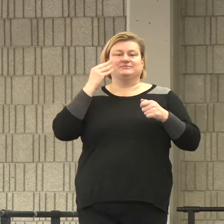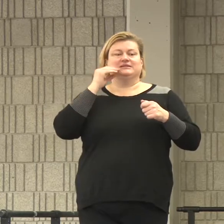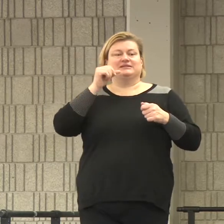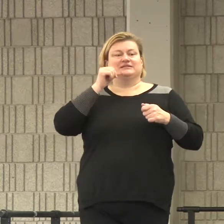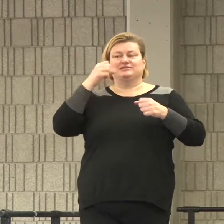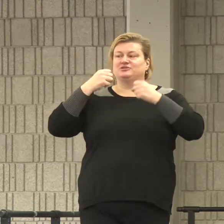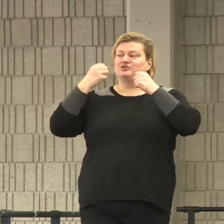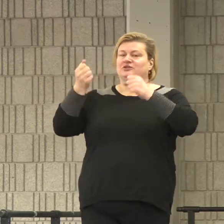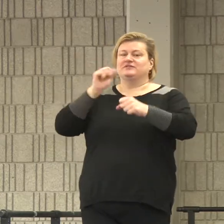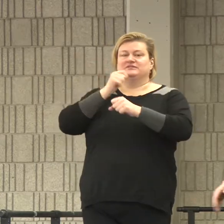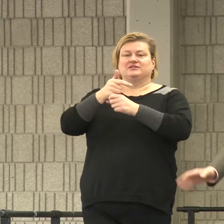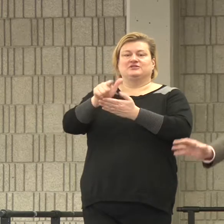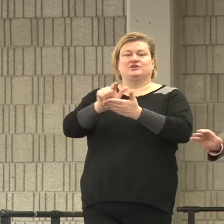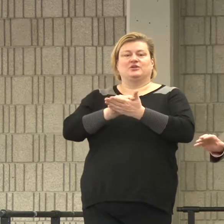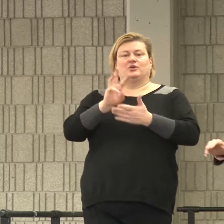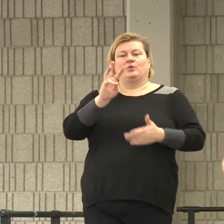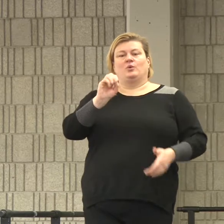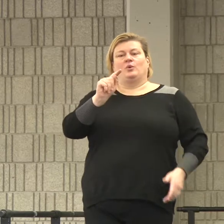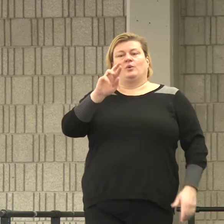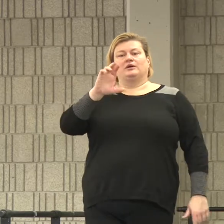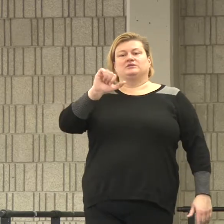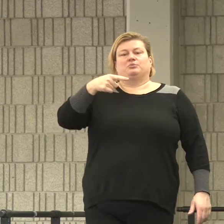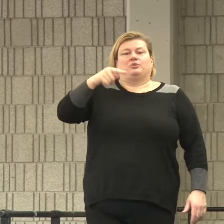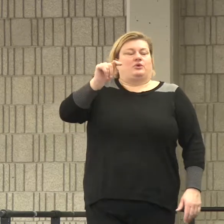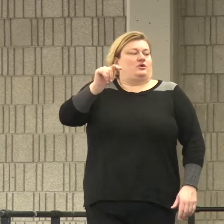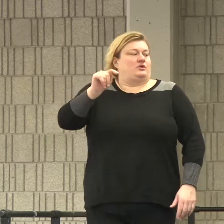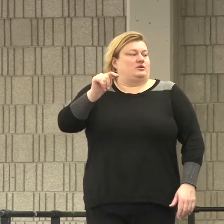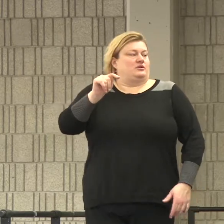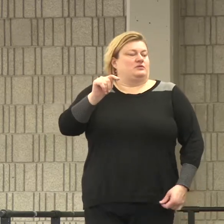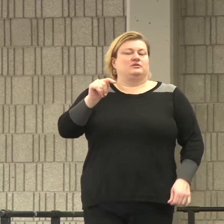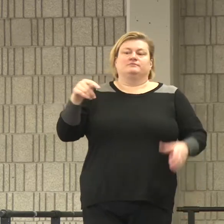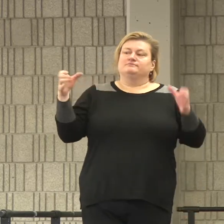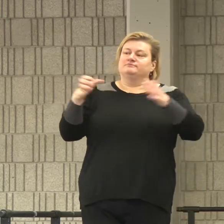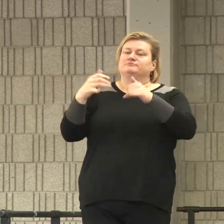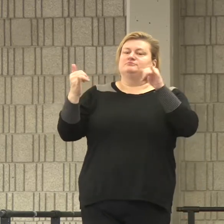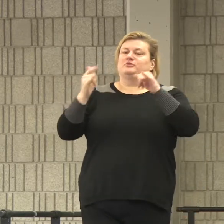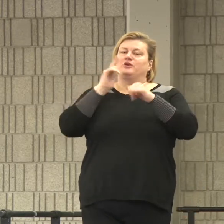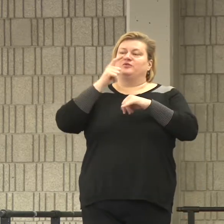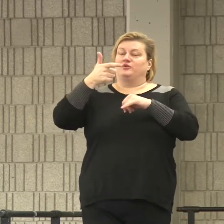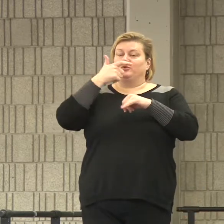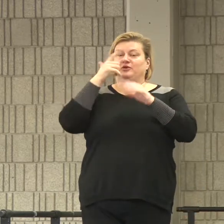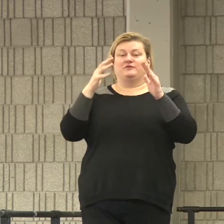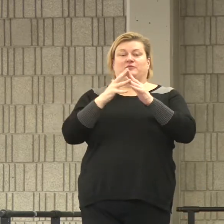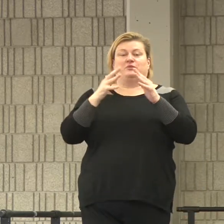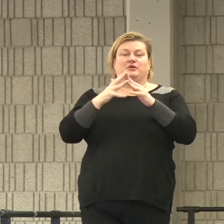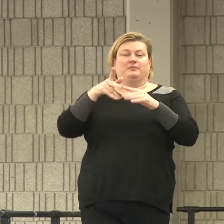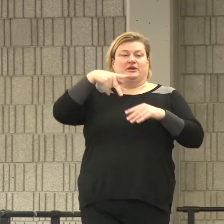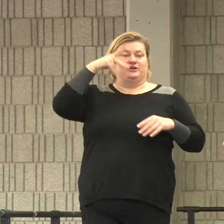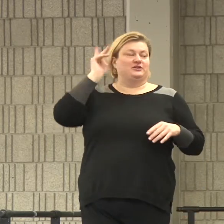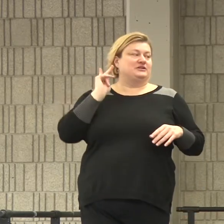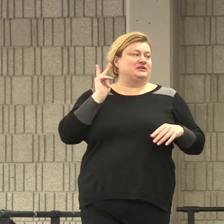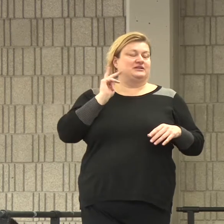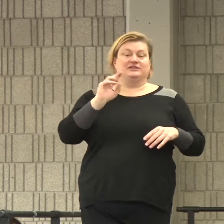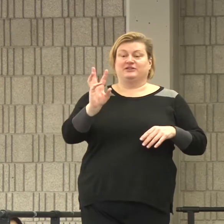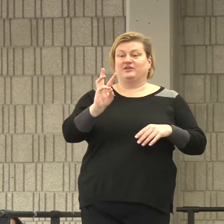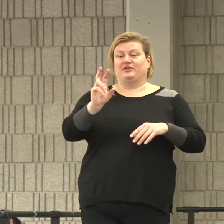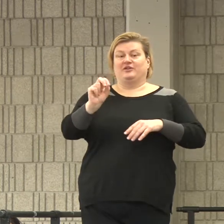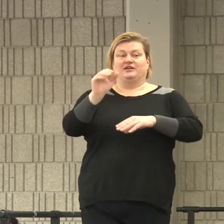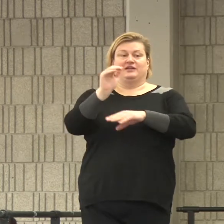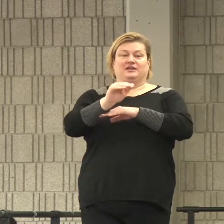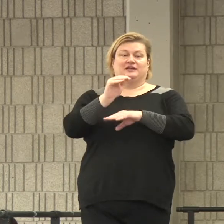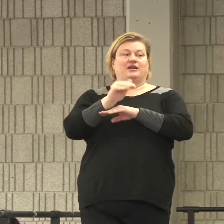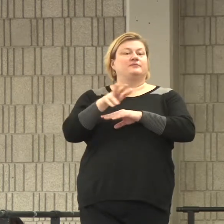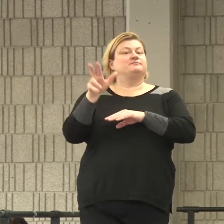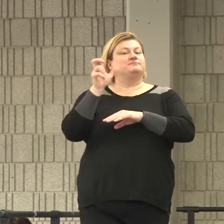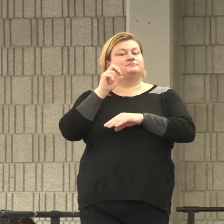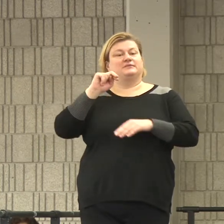my sister-in-law's in Westport, where there was a party to watch the Patriots. So it was around 6:30 and I turned on National